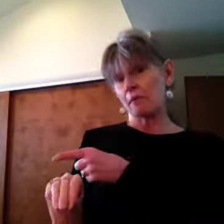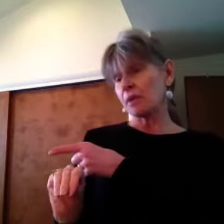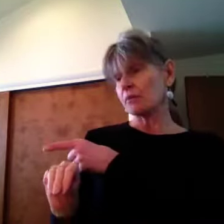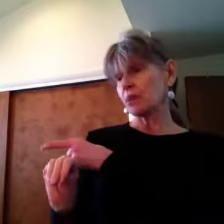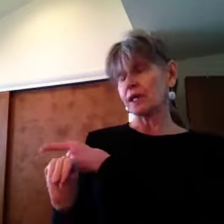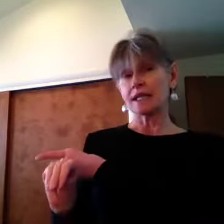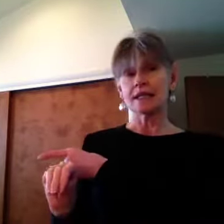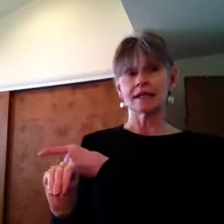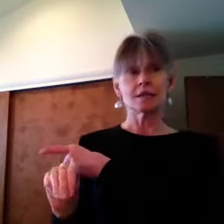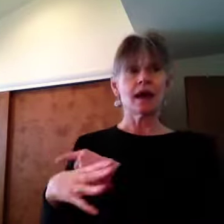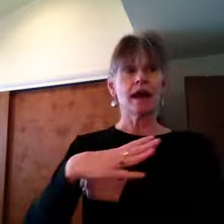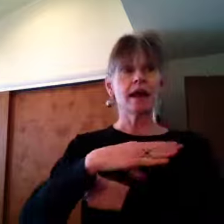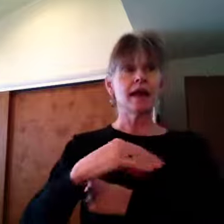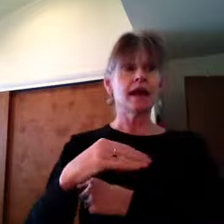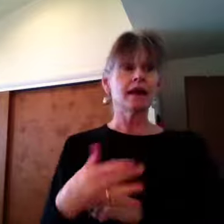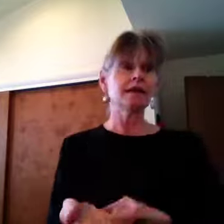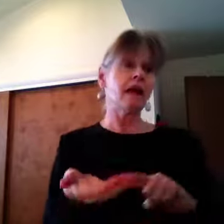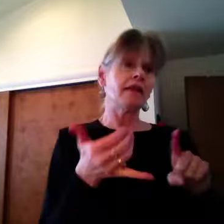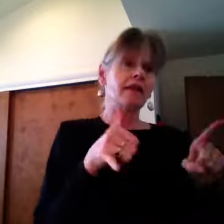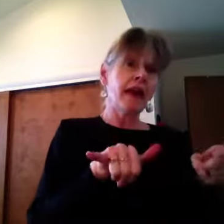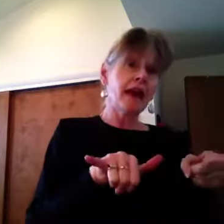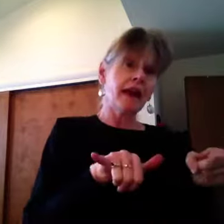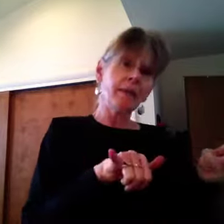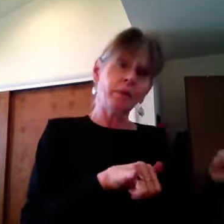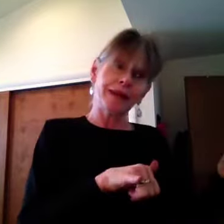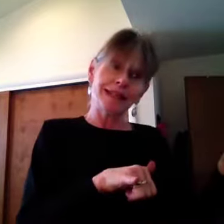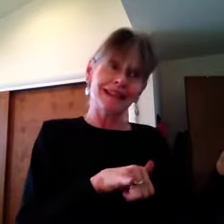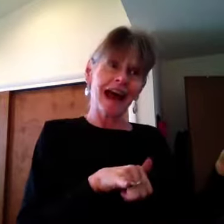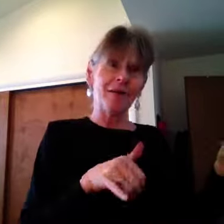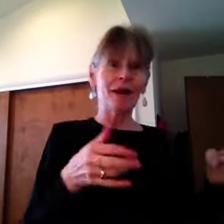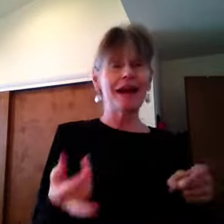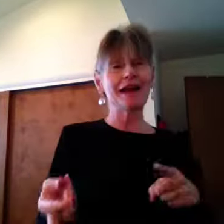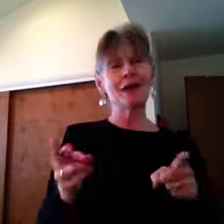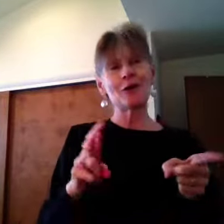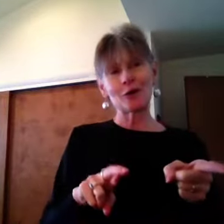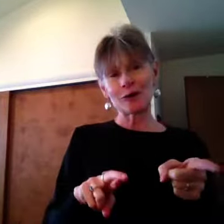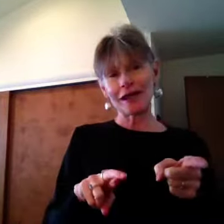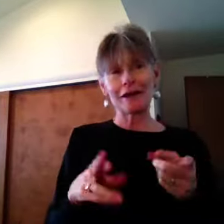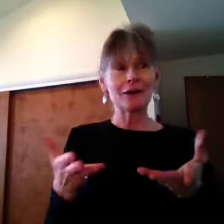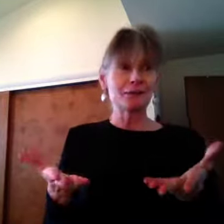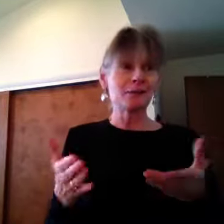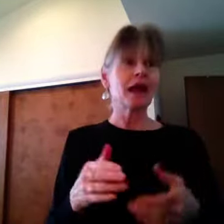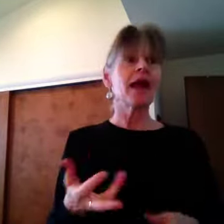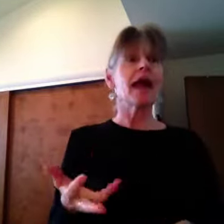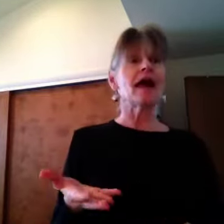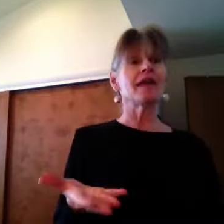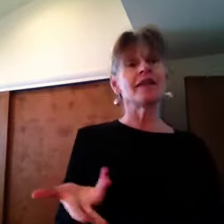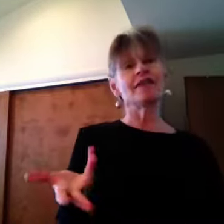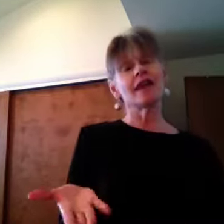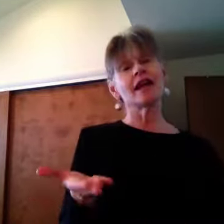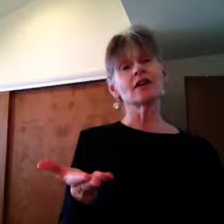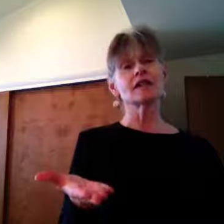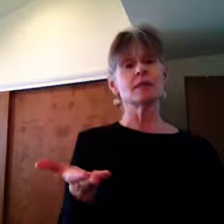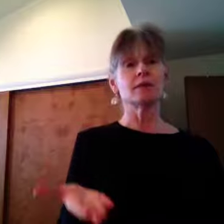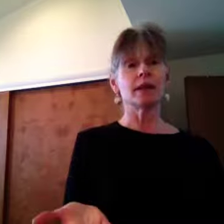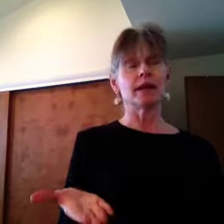them pointing this way and they pointing that way, or there. And then theirs would